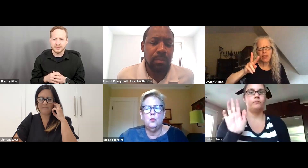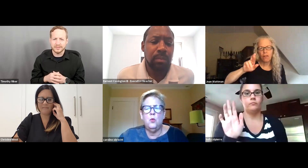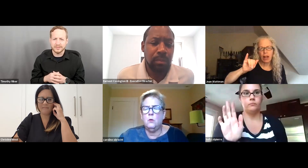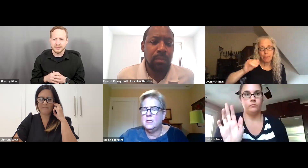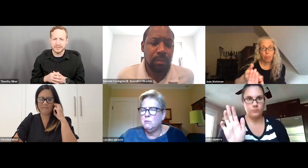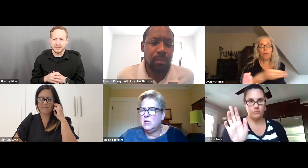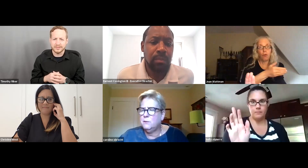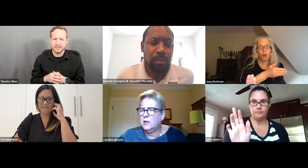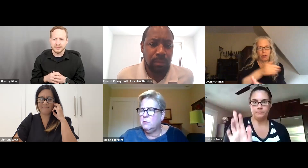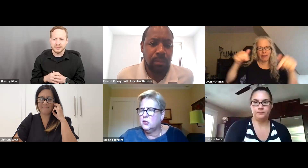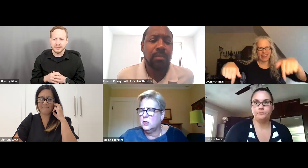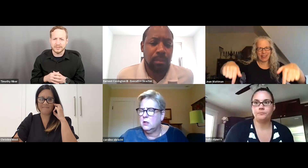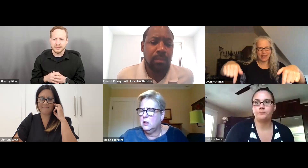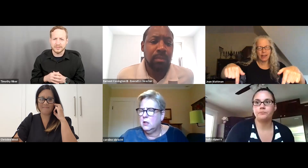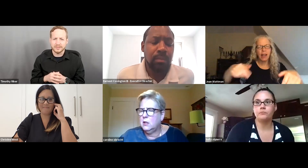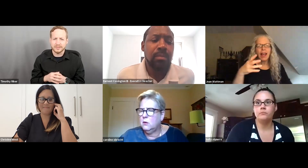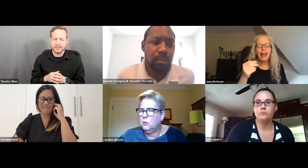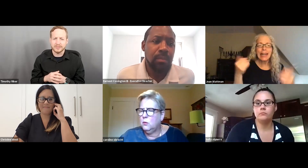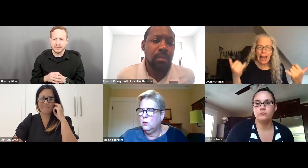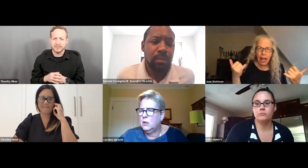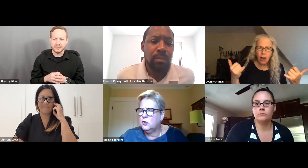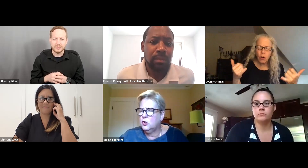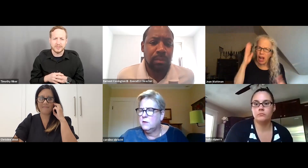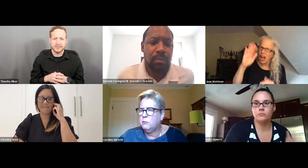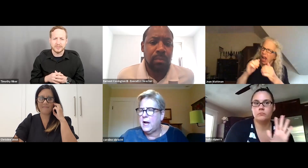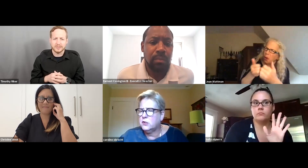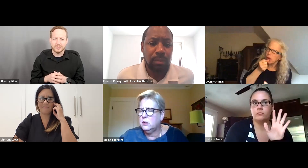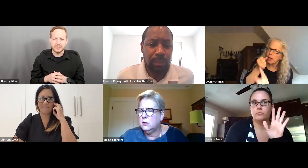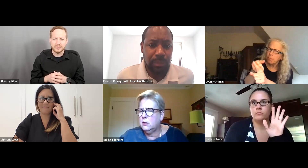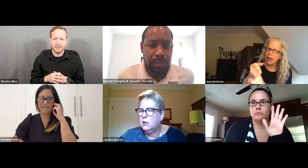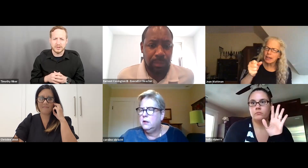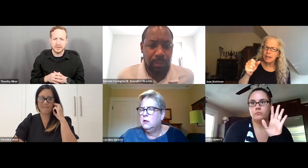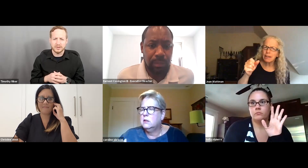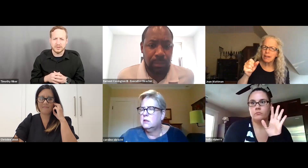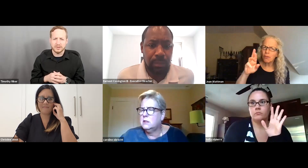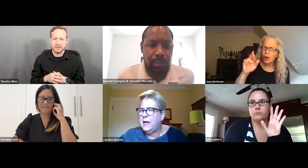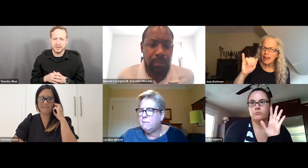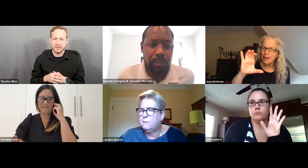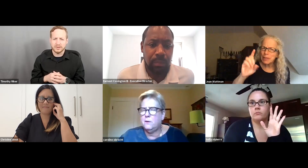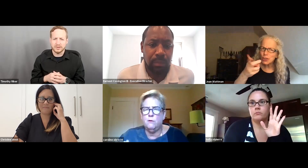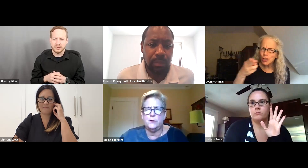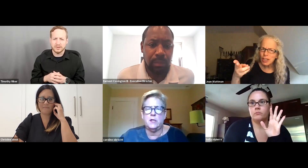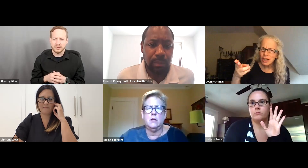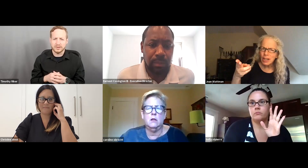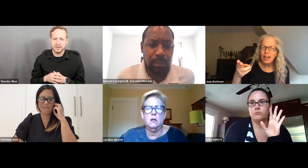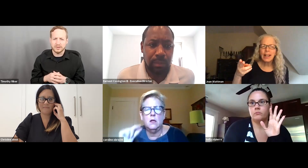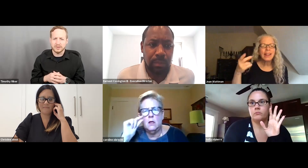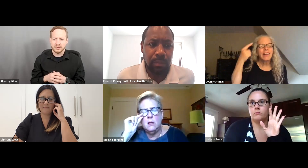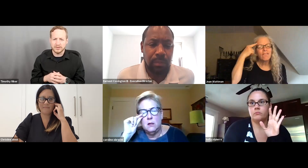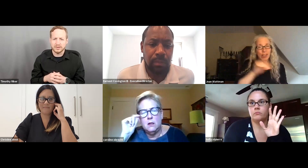And what would this mean for the commission in terms of practical staff